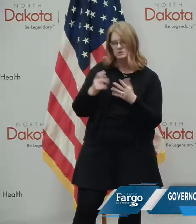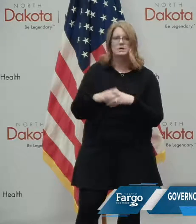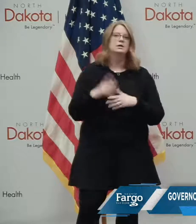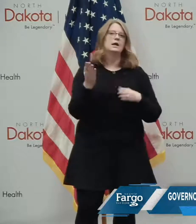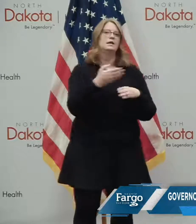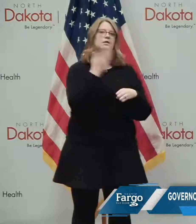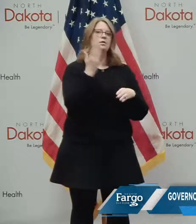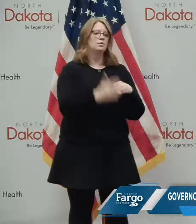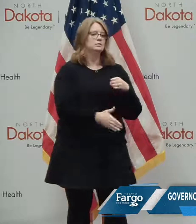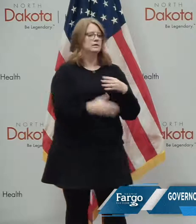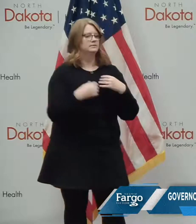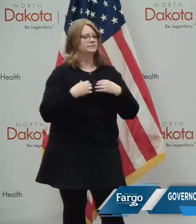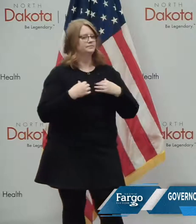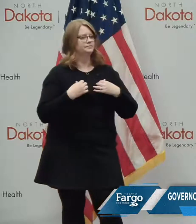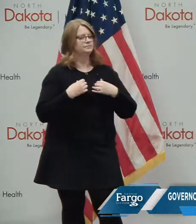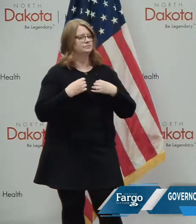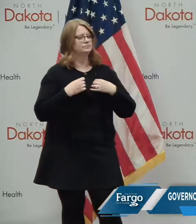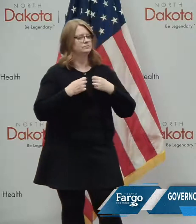a